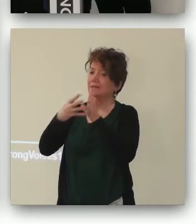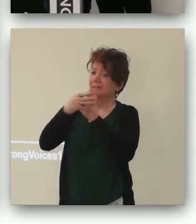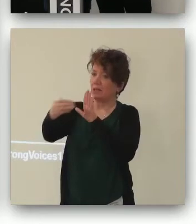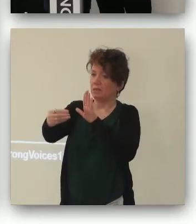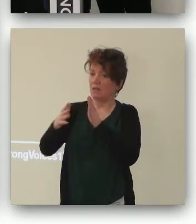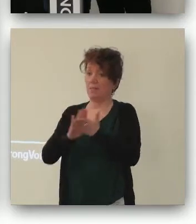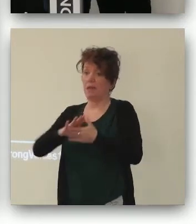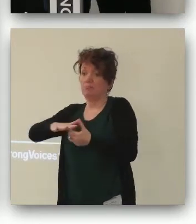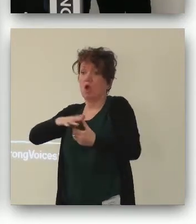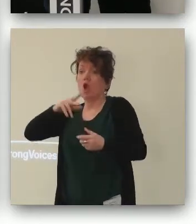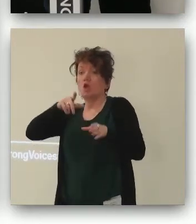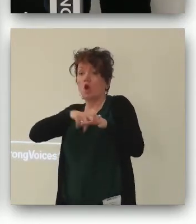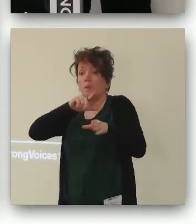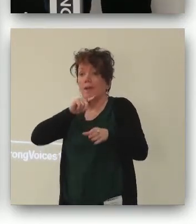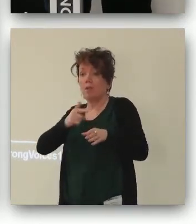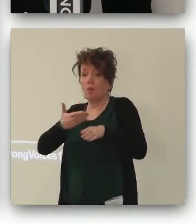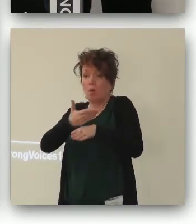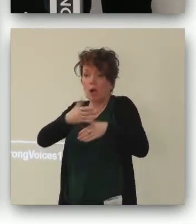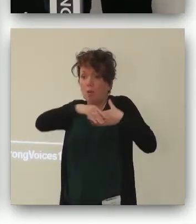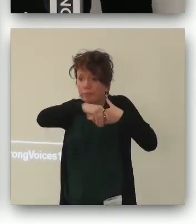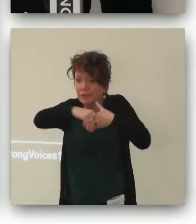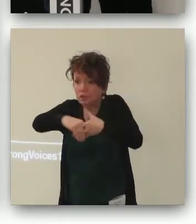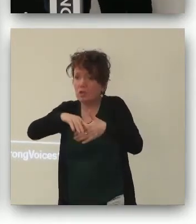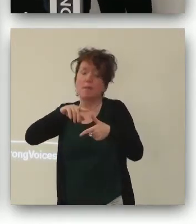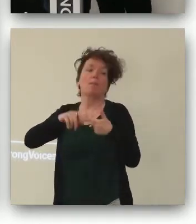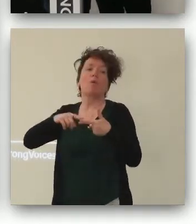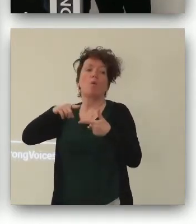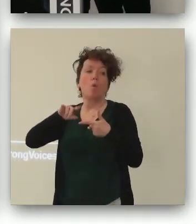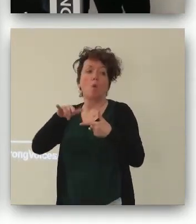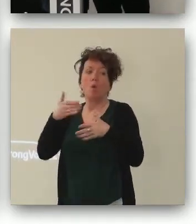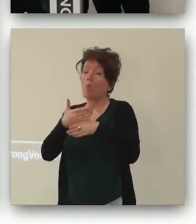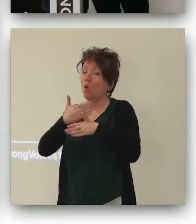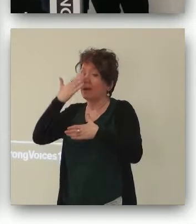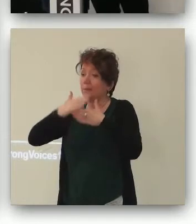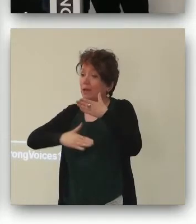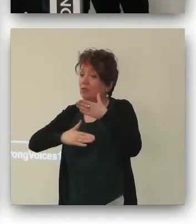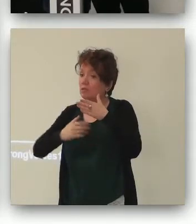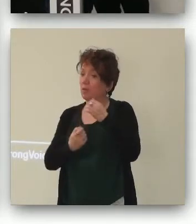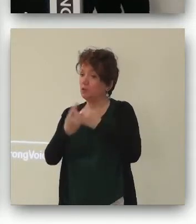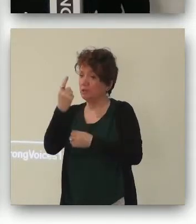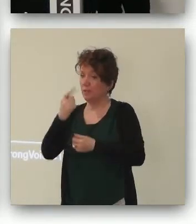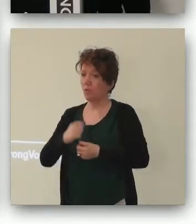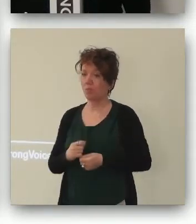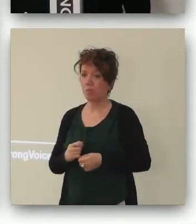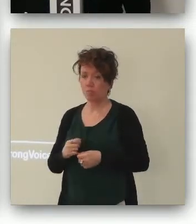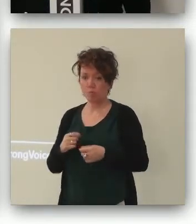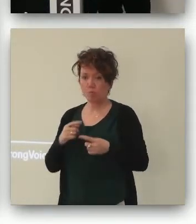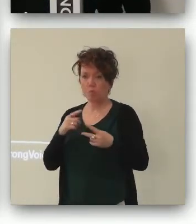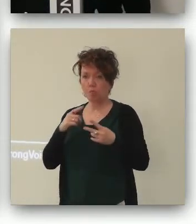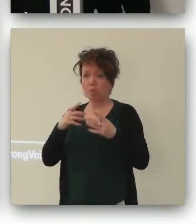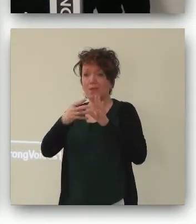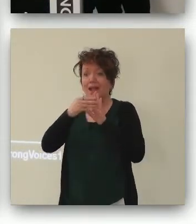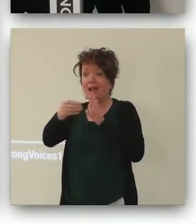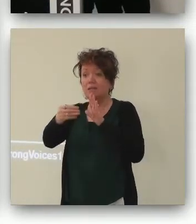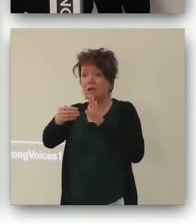scenarios of young people in apprenticeships or some sort of work experience opportunity. These case studies